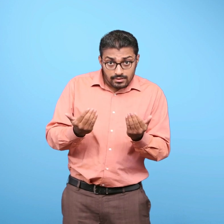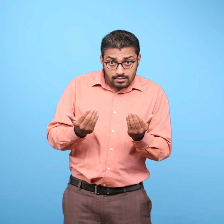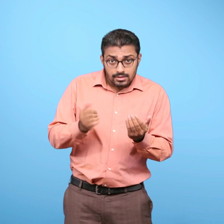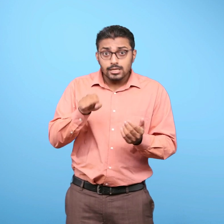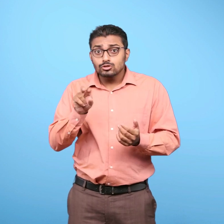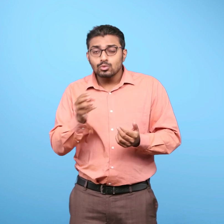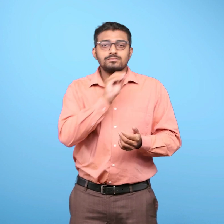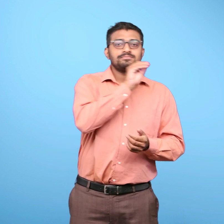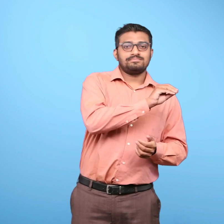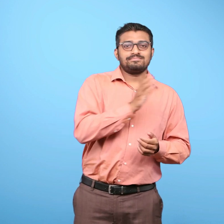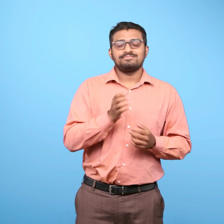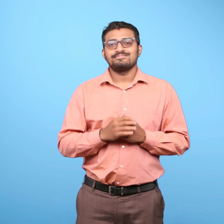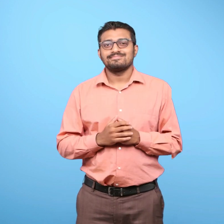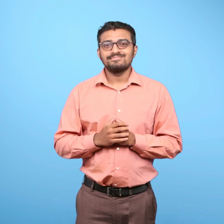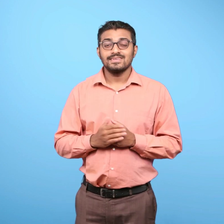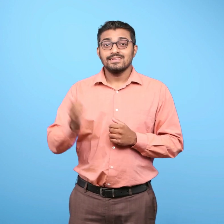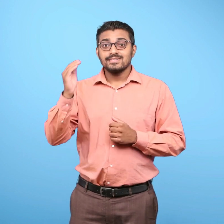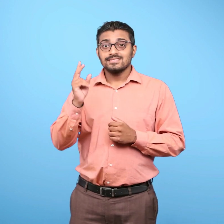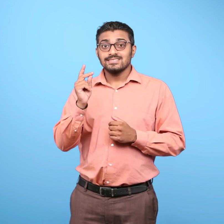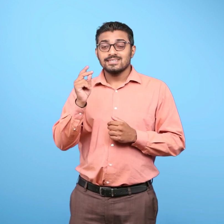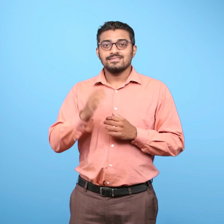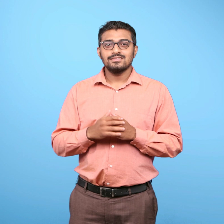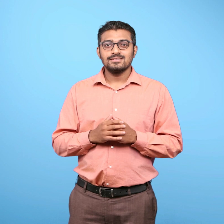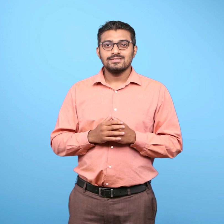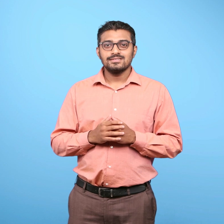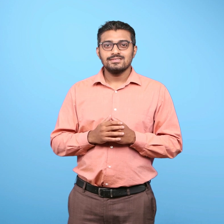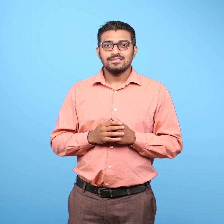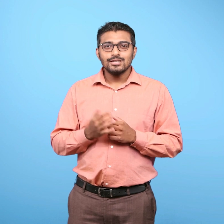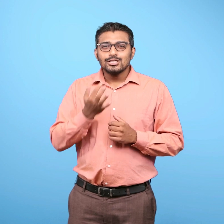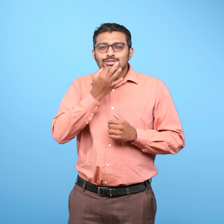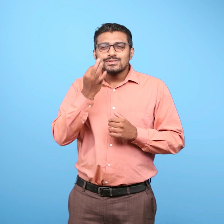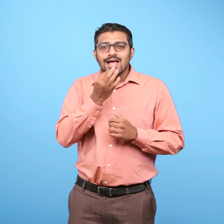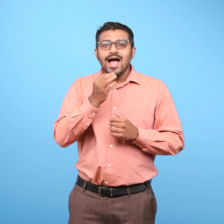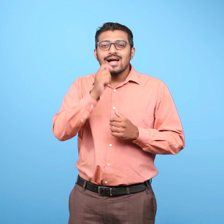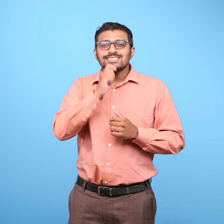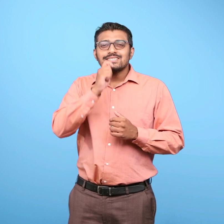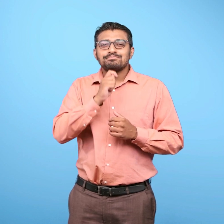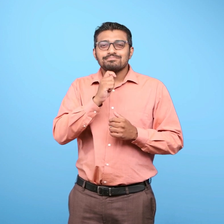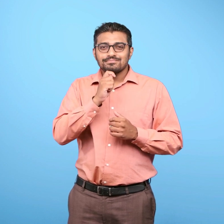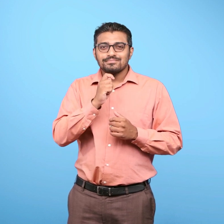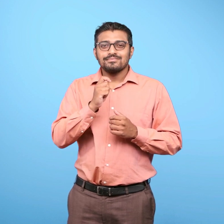Yes or no? 2. The melting of ice candy.